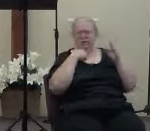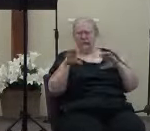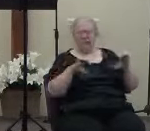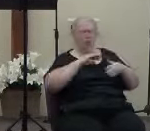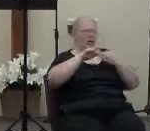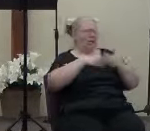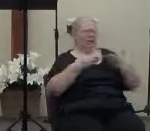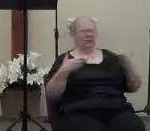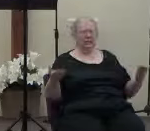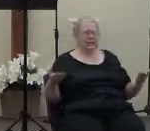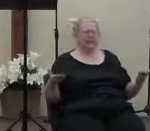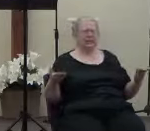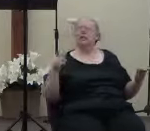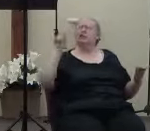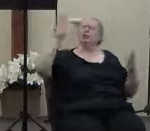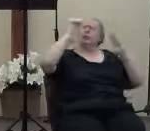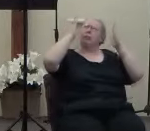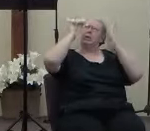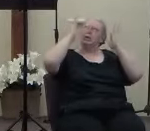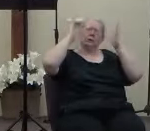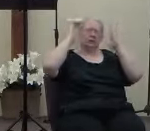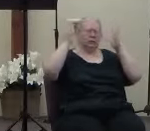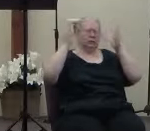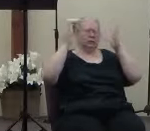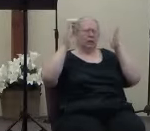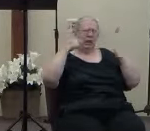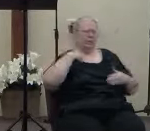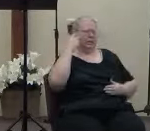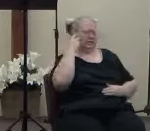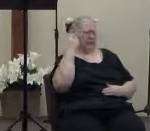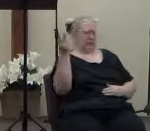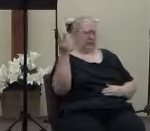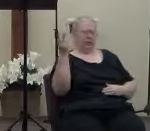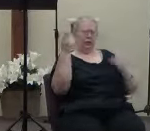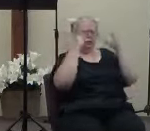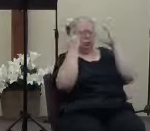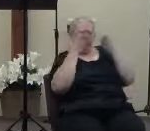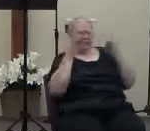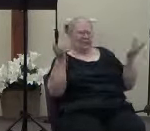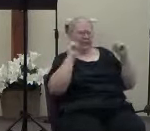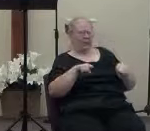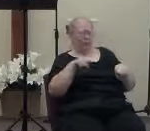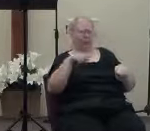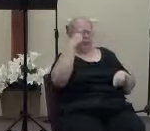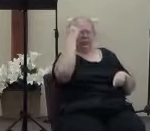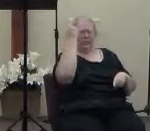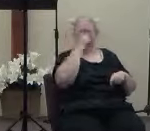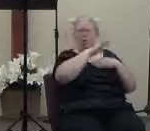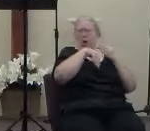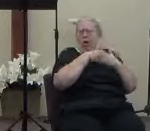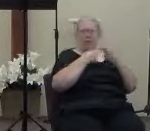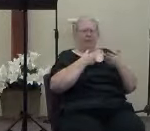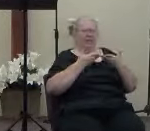any praise and glory. I'm not noticing any cool effect from what I've been doing. Lord, what is up with this?